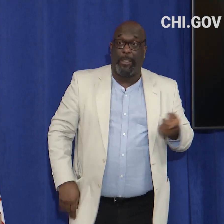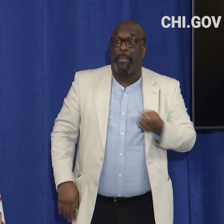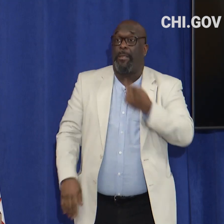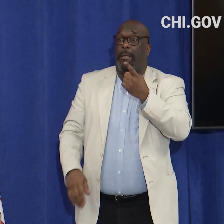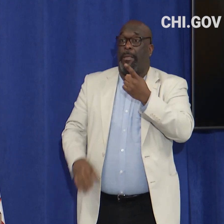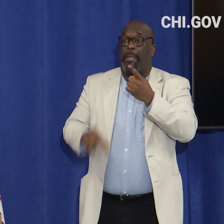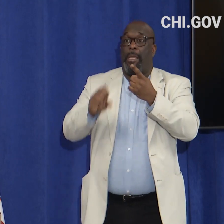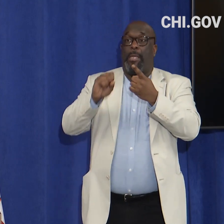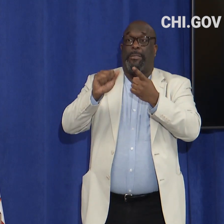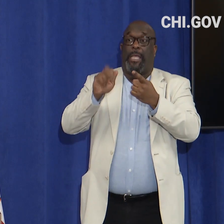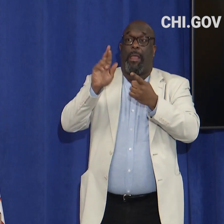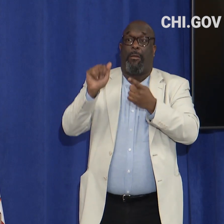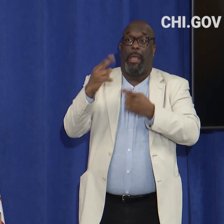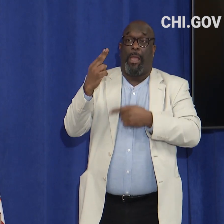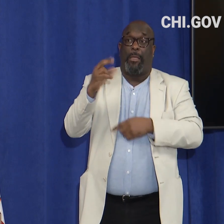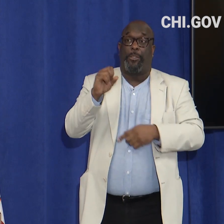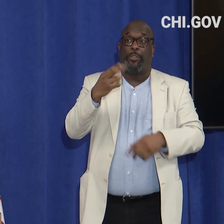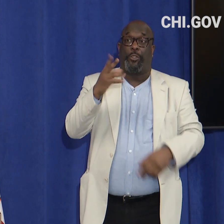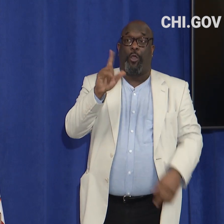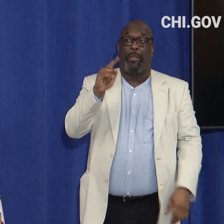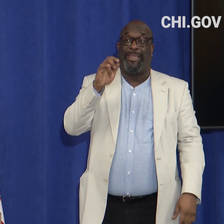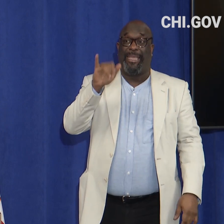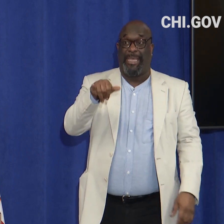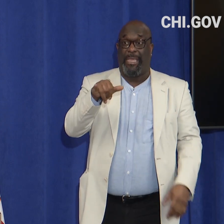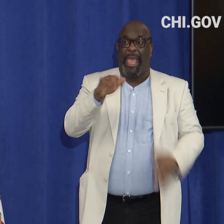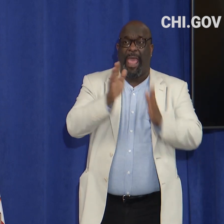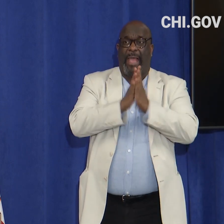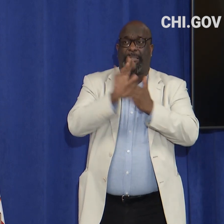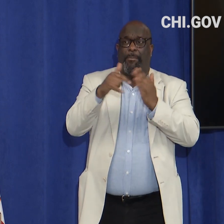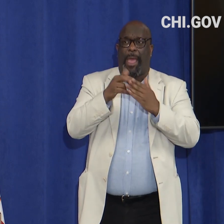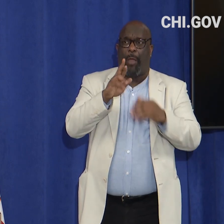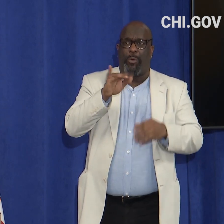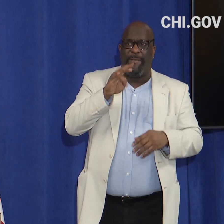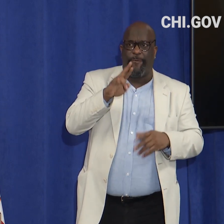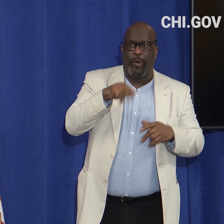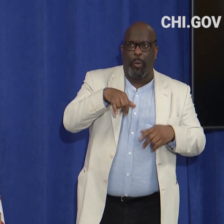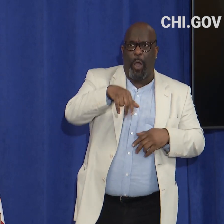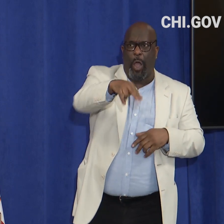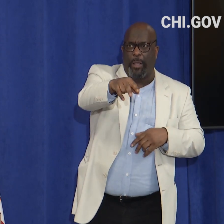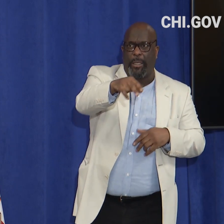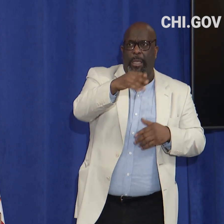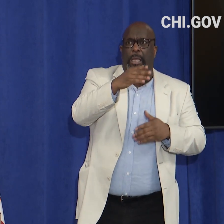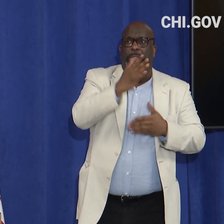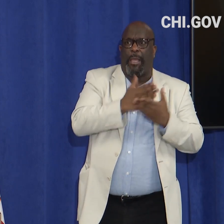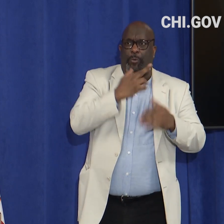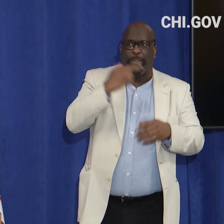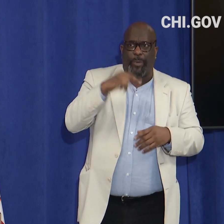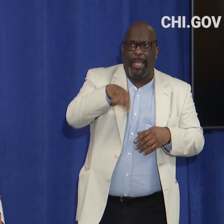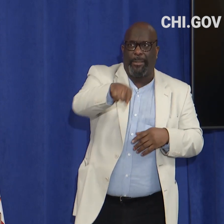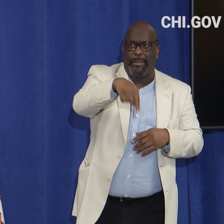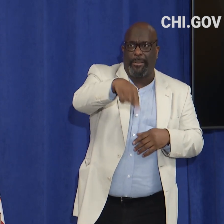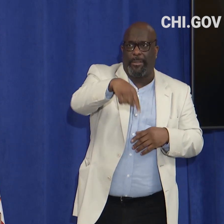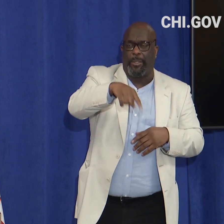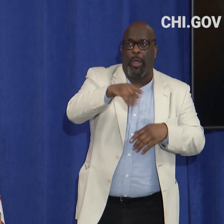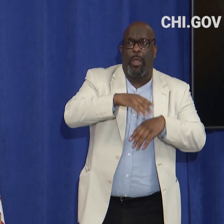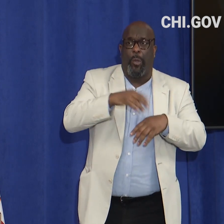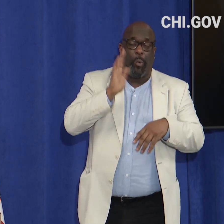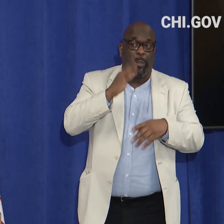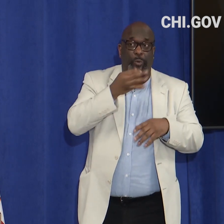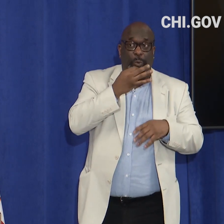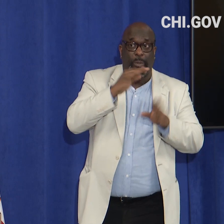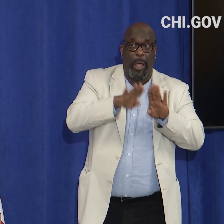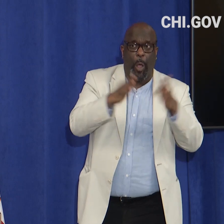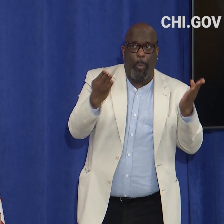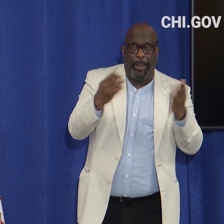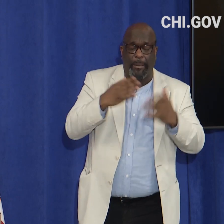Sarah Schulte is asking about the Riverwalk. There's apparently an understanding that some of the Riverwalk restaurants are about to open, and